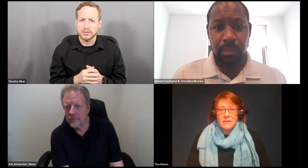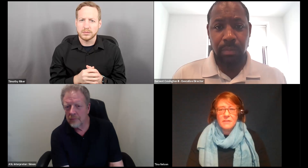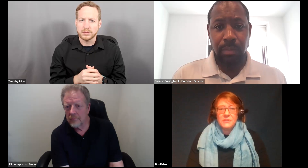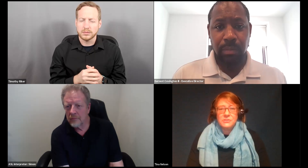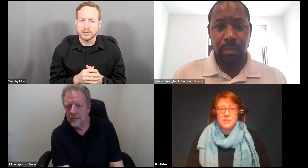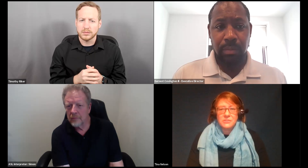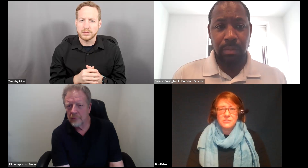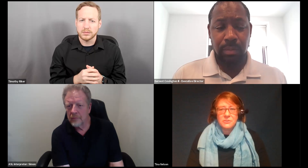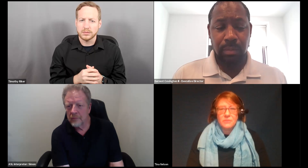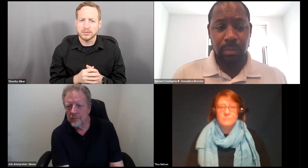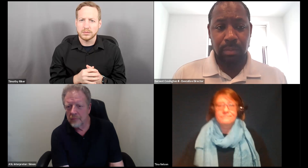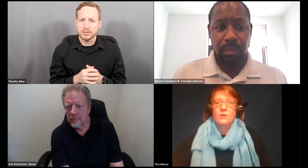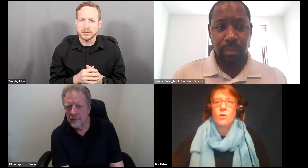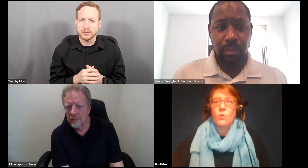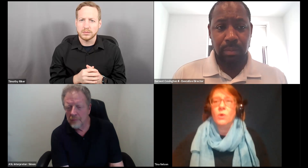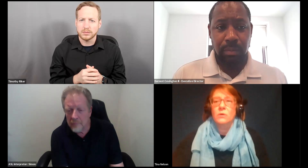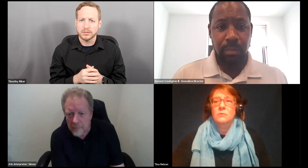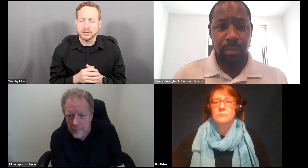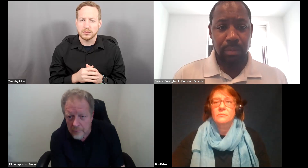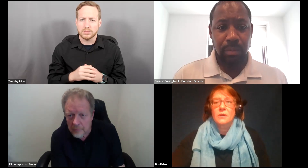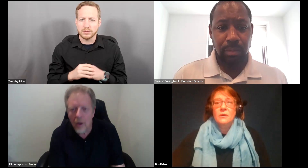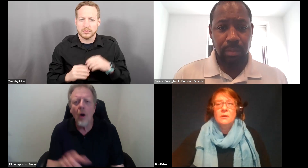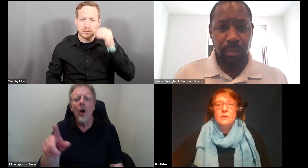And Tina, you're muted still.